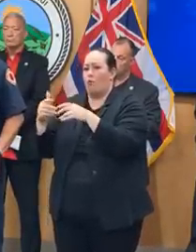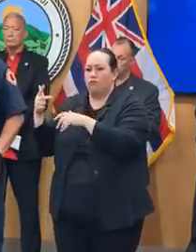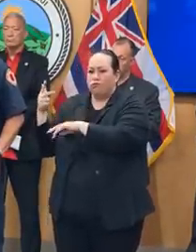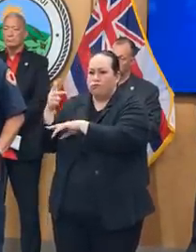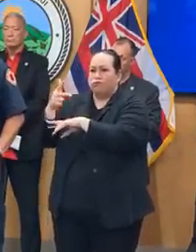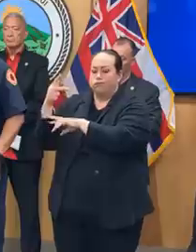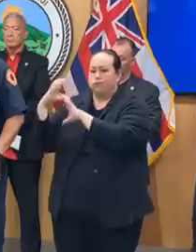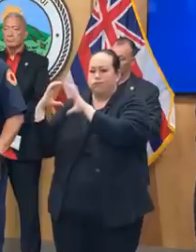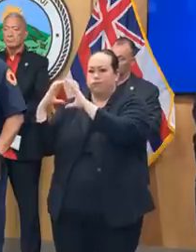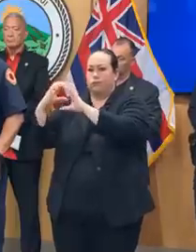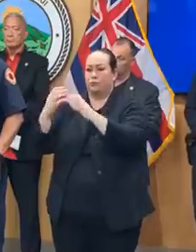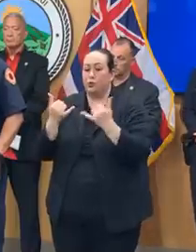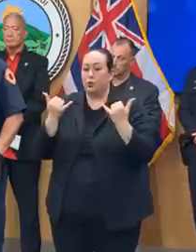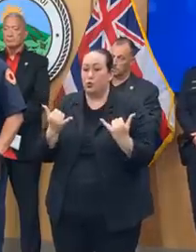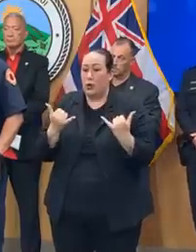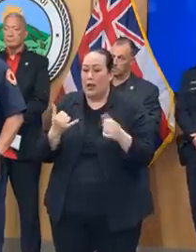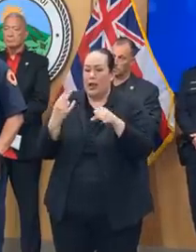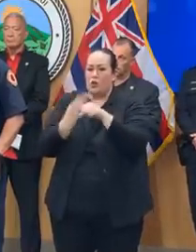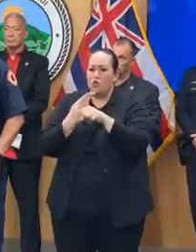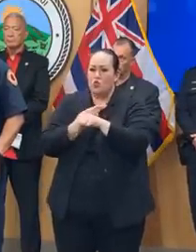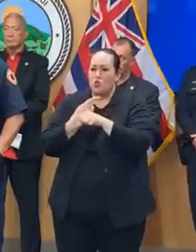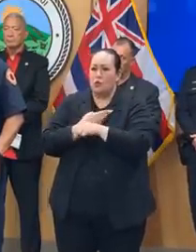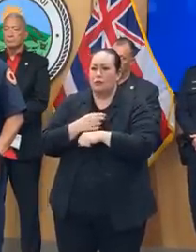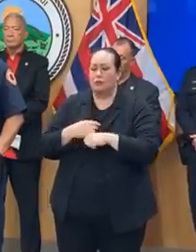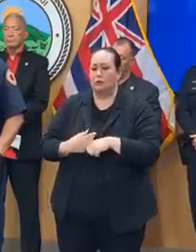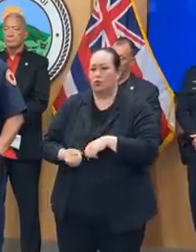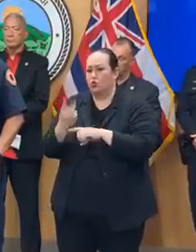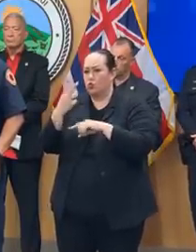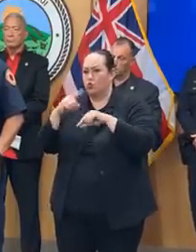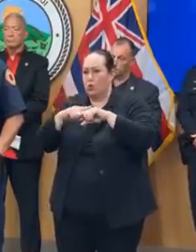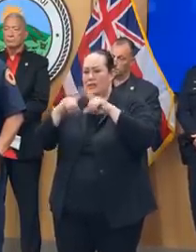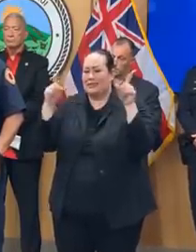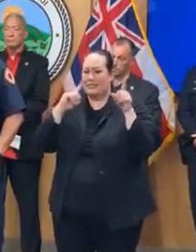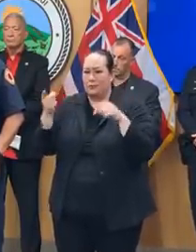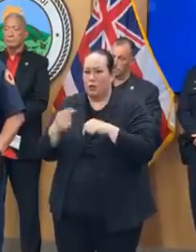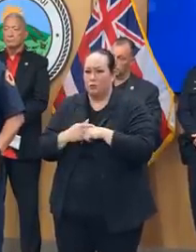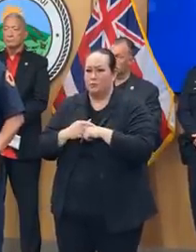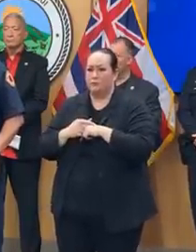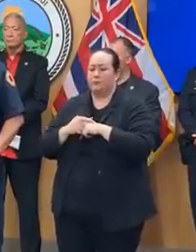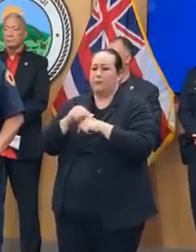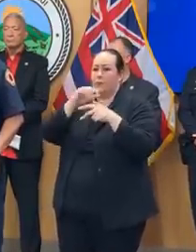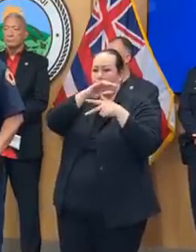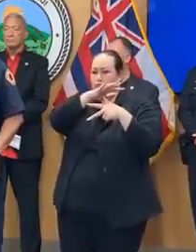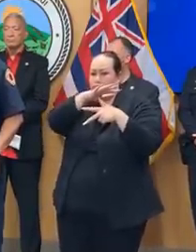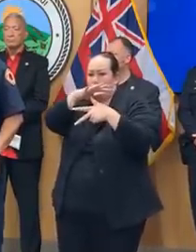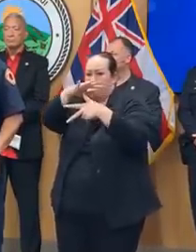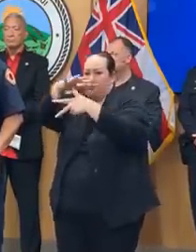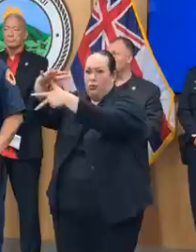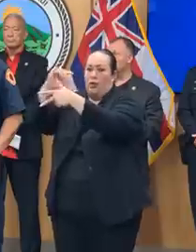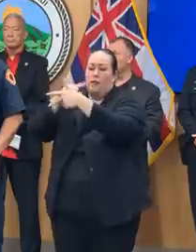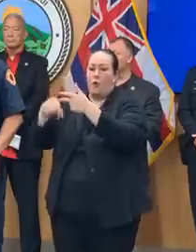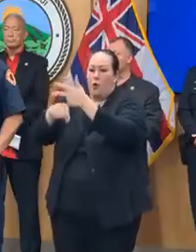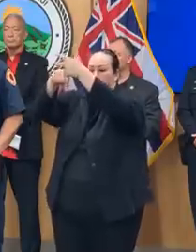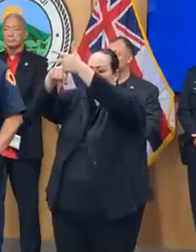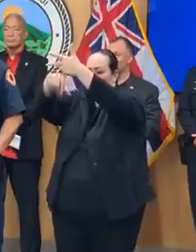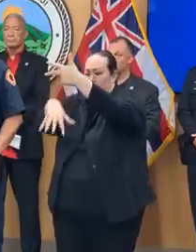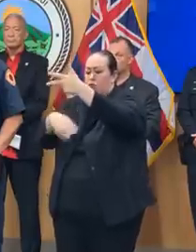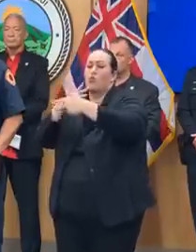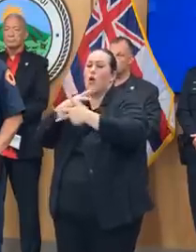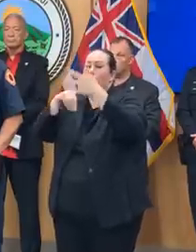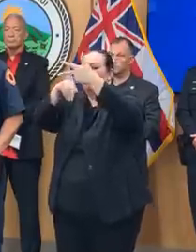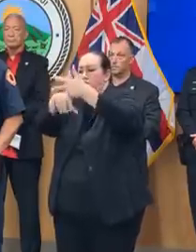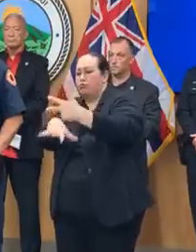2 CH-47s with help from General Logan's team to do water drops this morning, and those